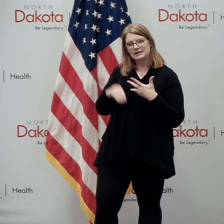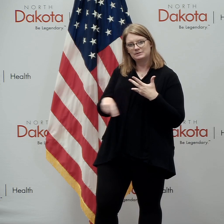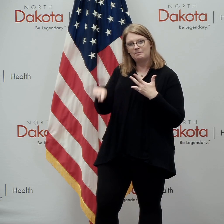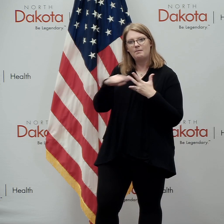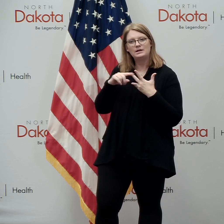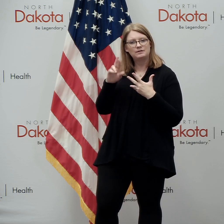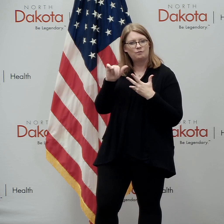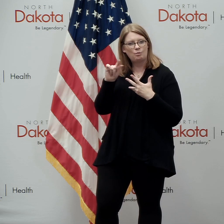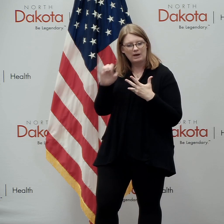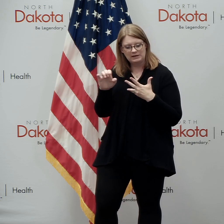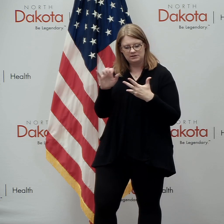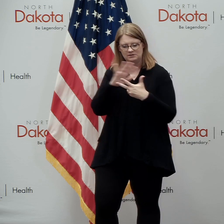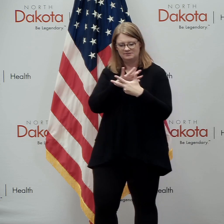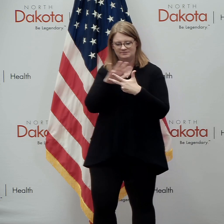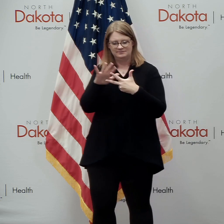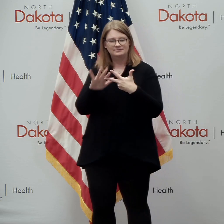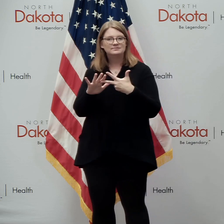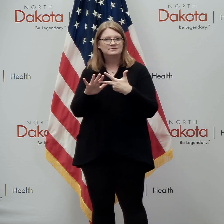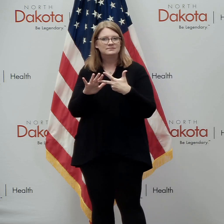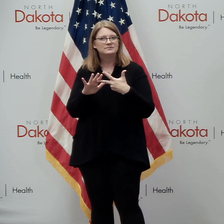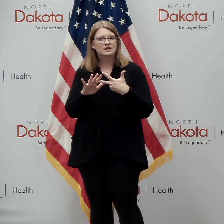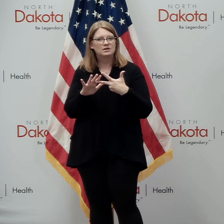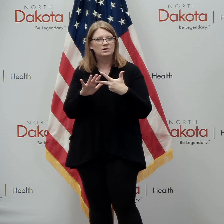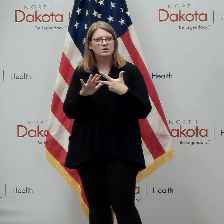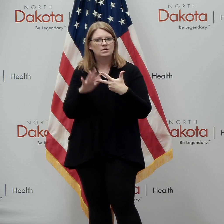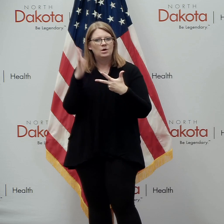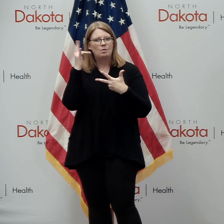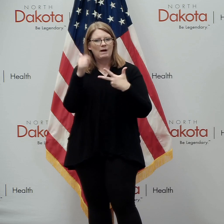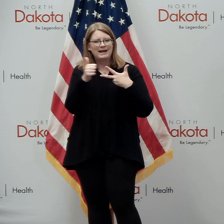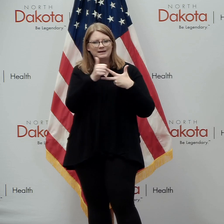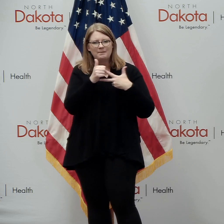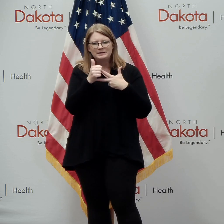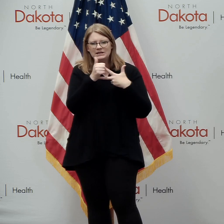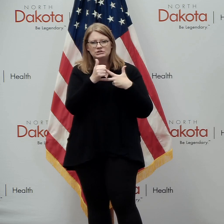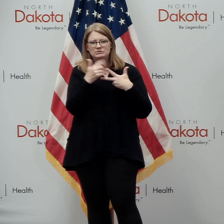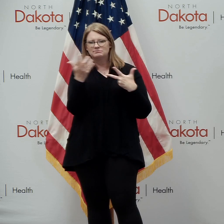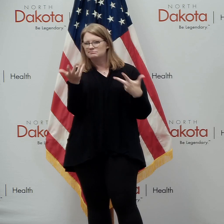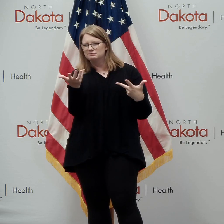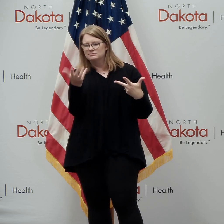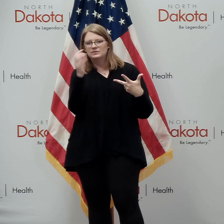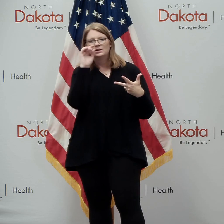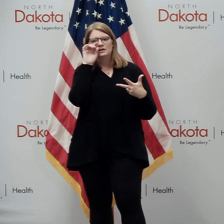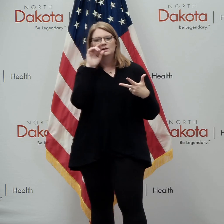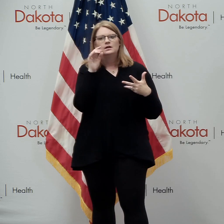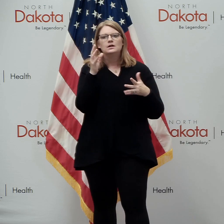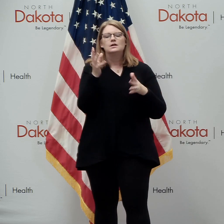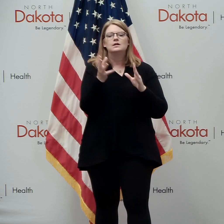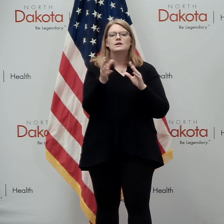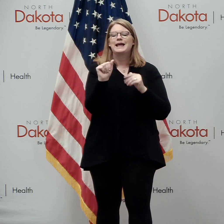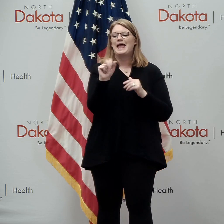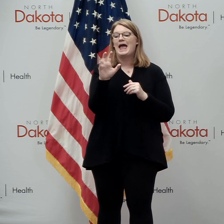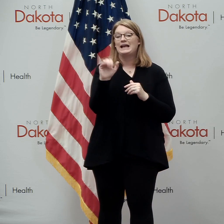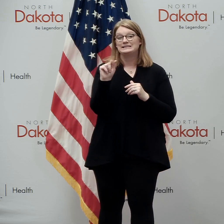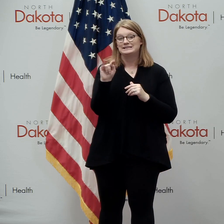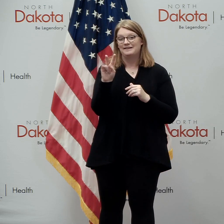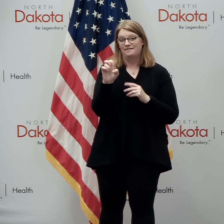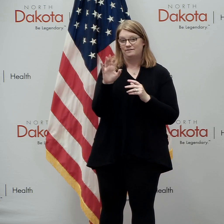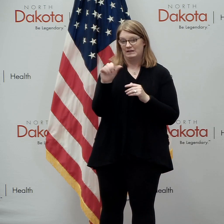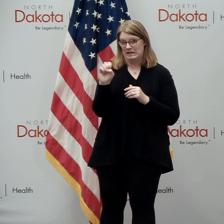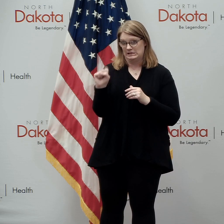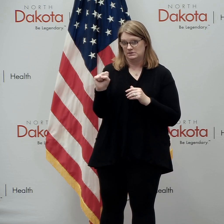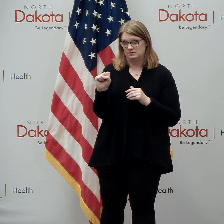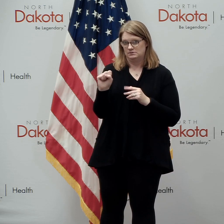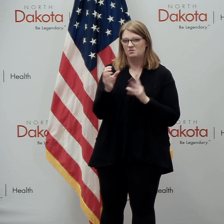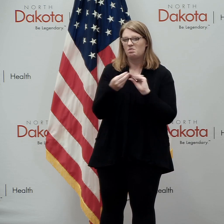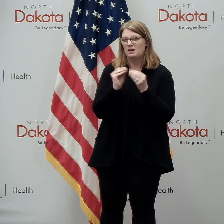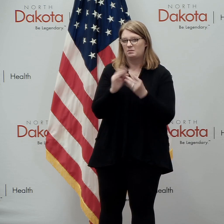rate. And why these 3 things, and why in combination, and how do they balance themselves out? Well, active cases, far more